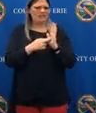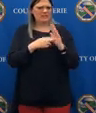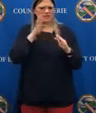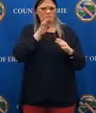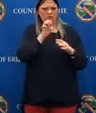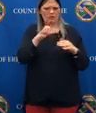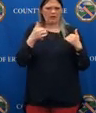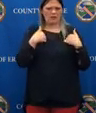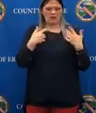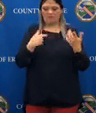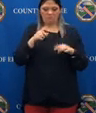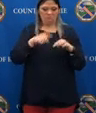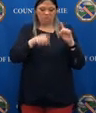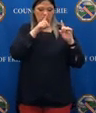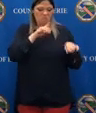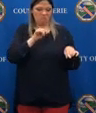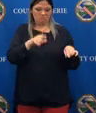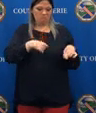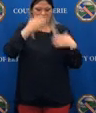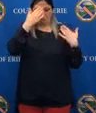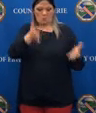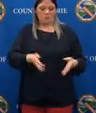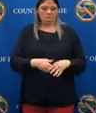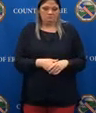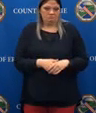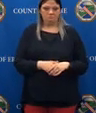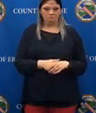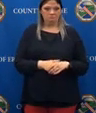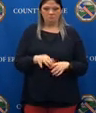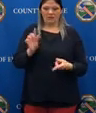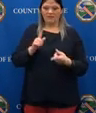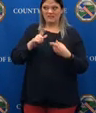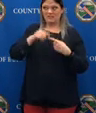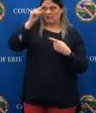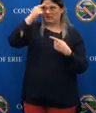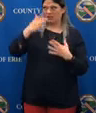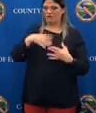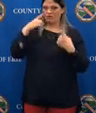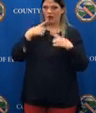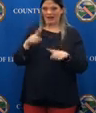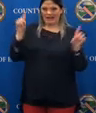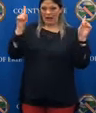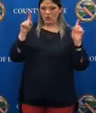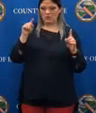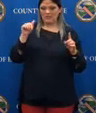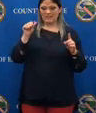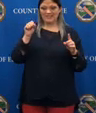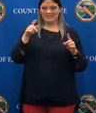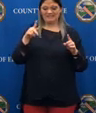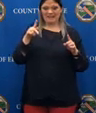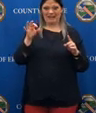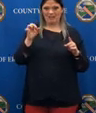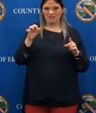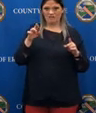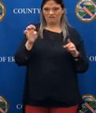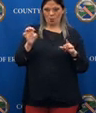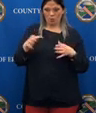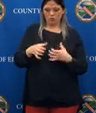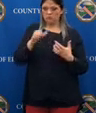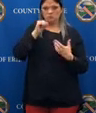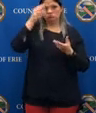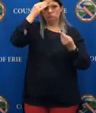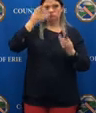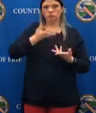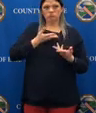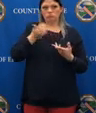this? I can't answer that question. I don't know. Until the governor announced the task force, they had not provided